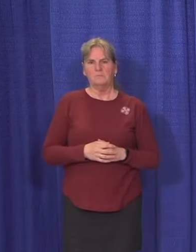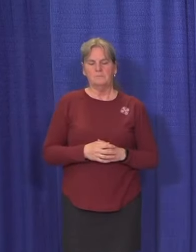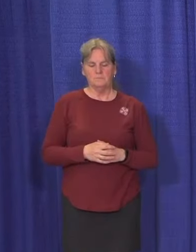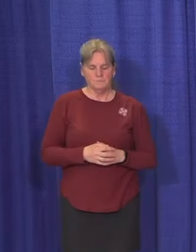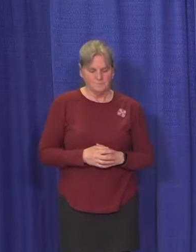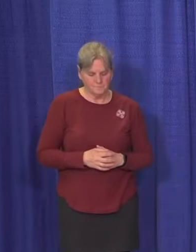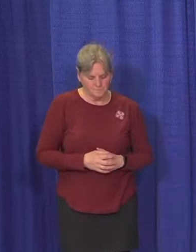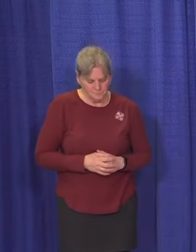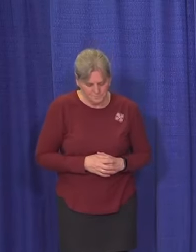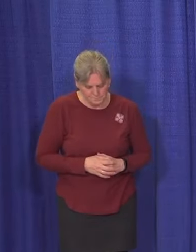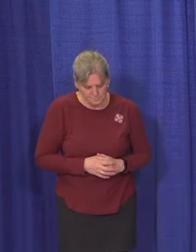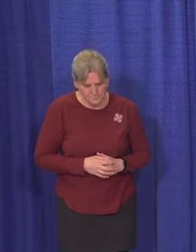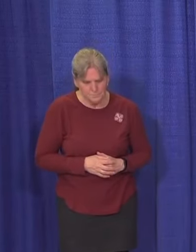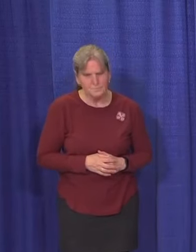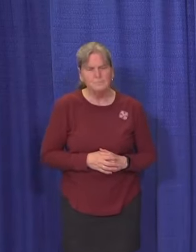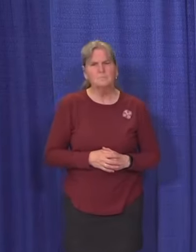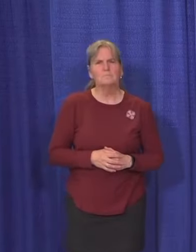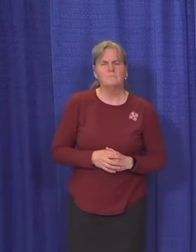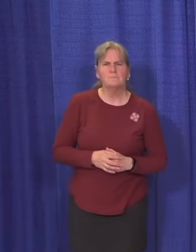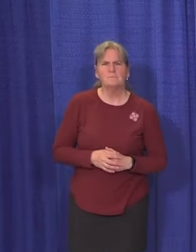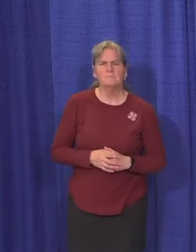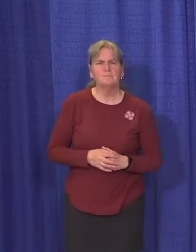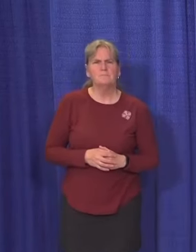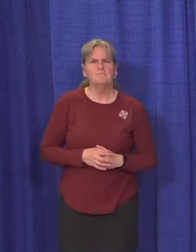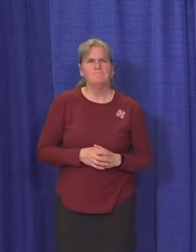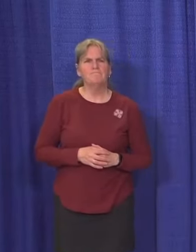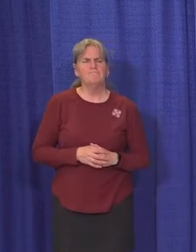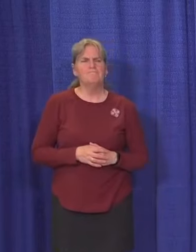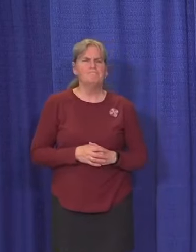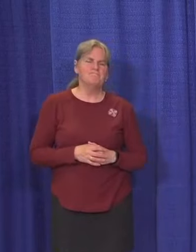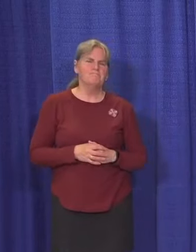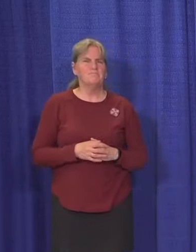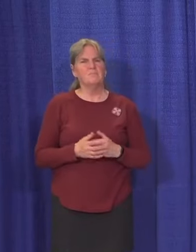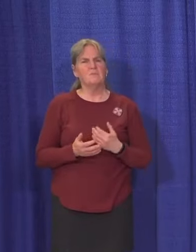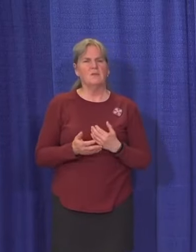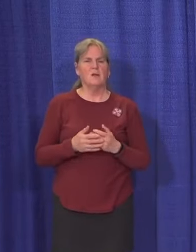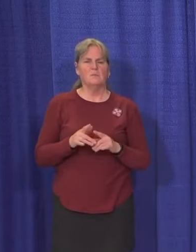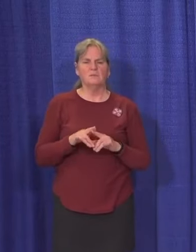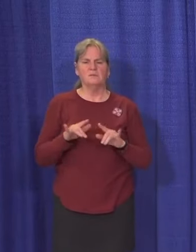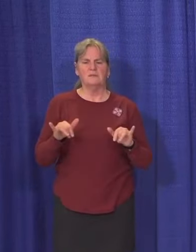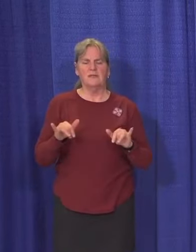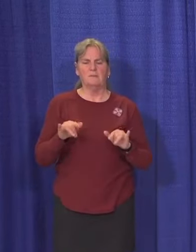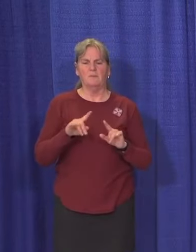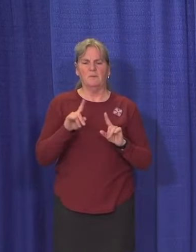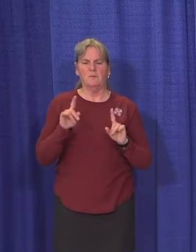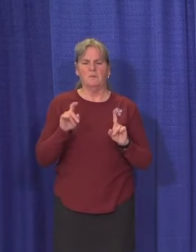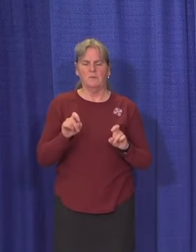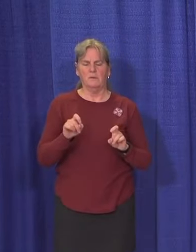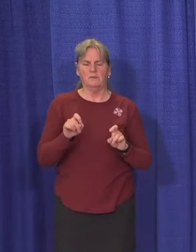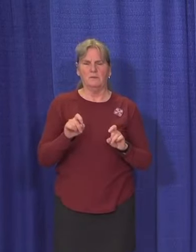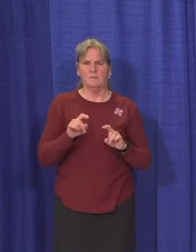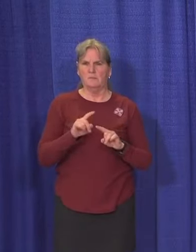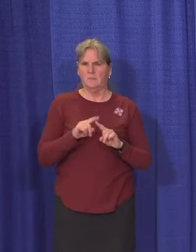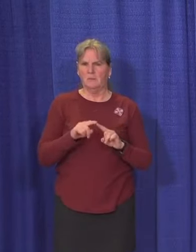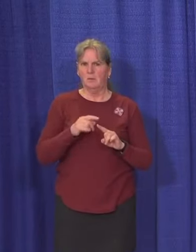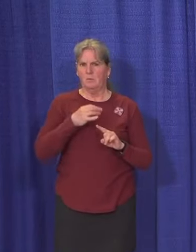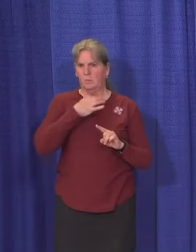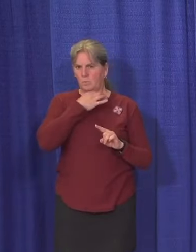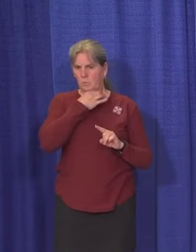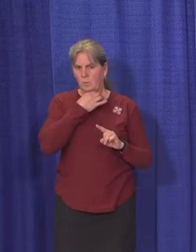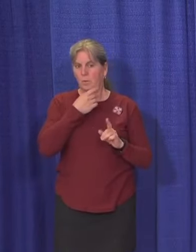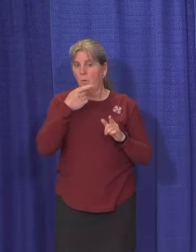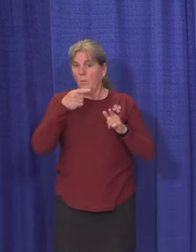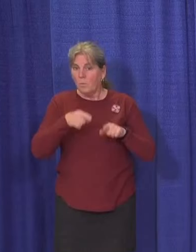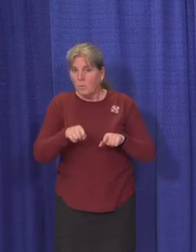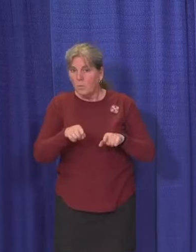Hi. Again, I think this might kind of fall in the similar vein of questions that have been asked, but is there any kind of timeline on when